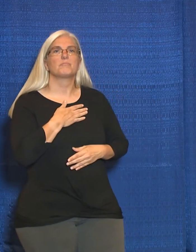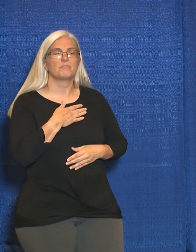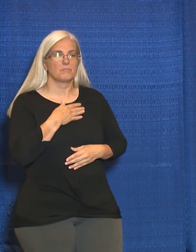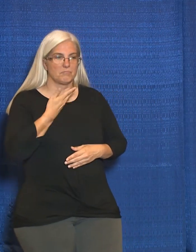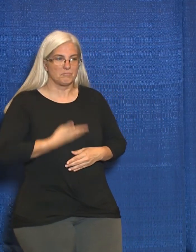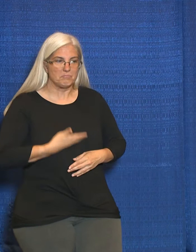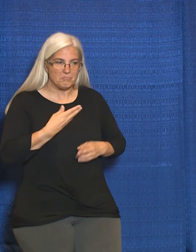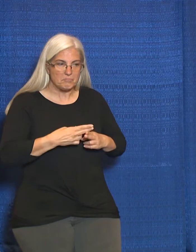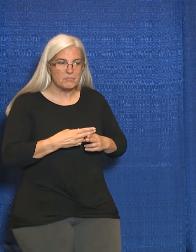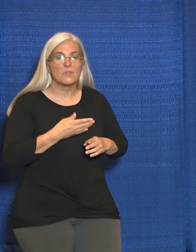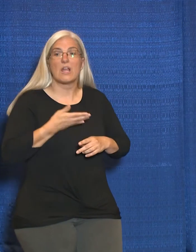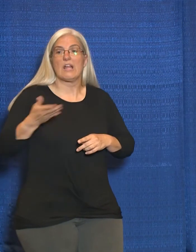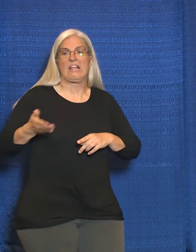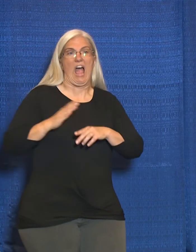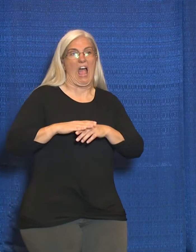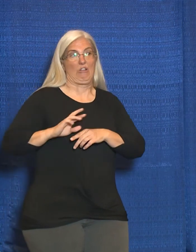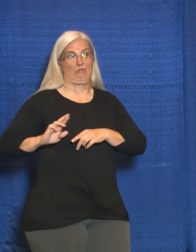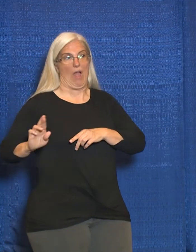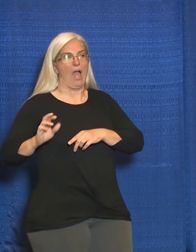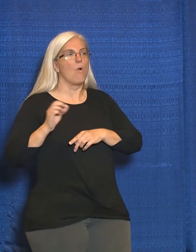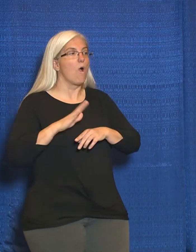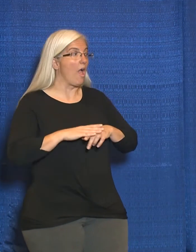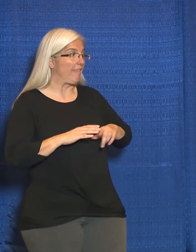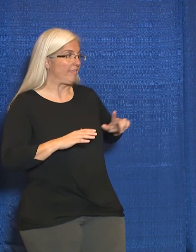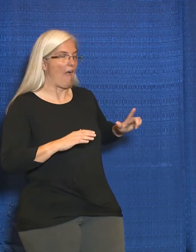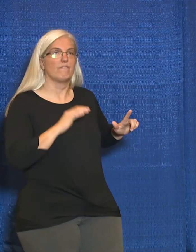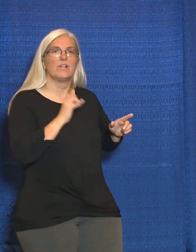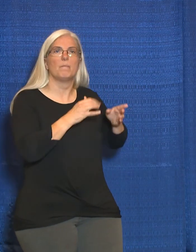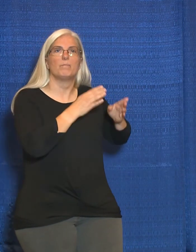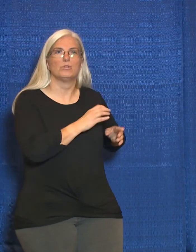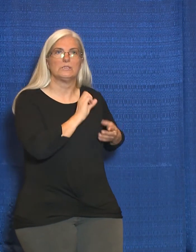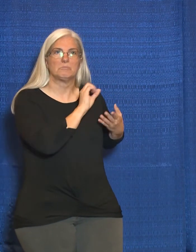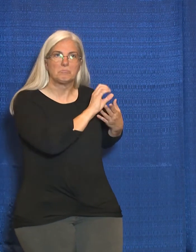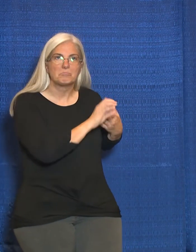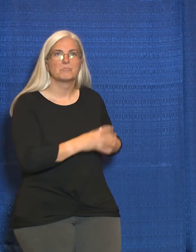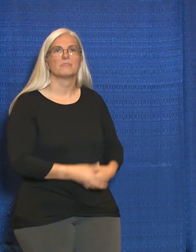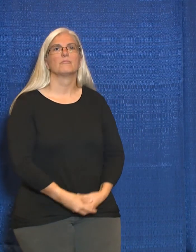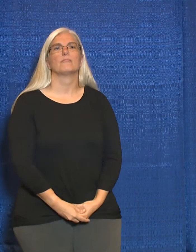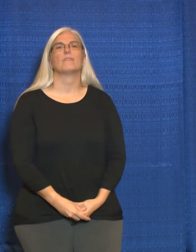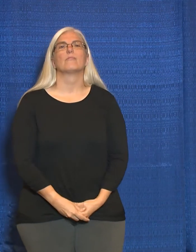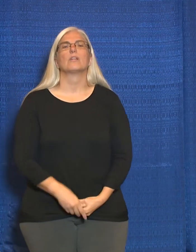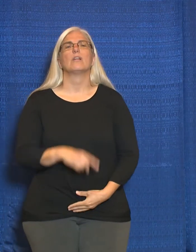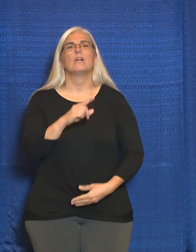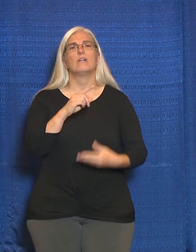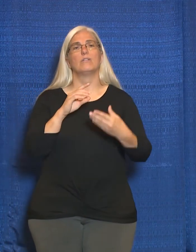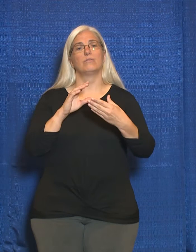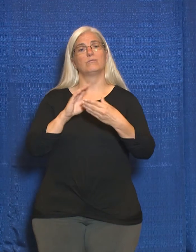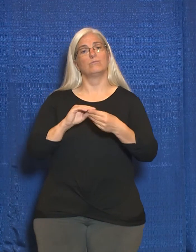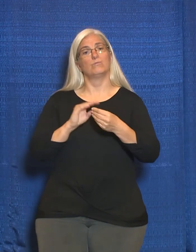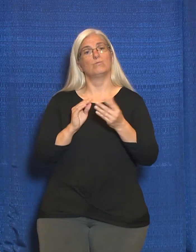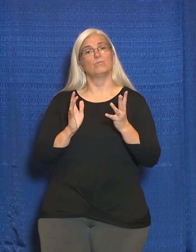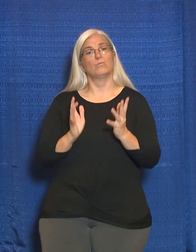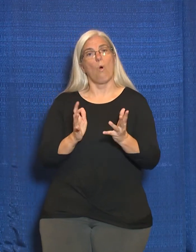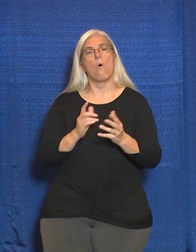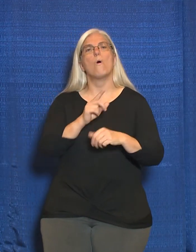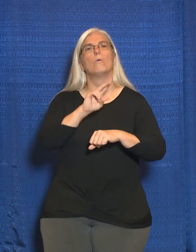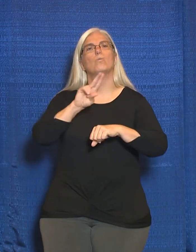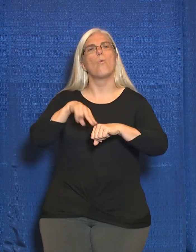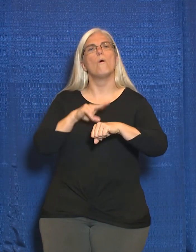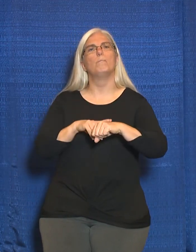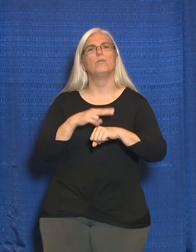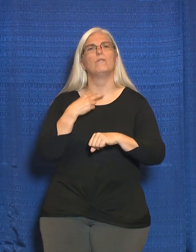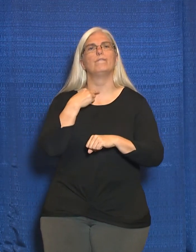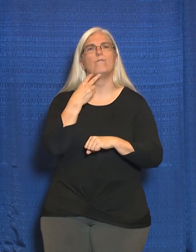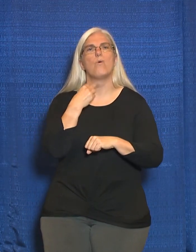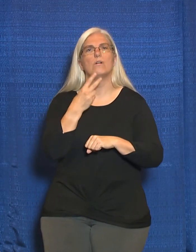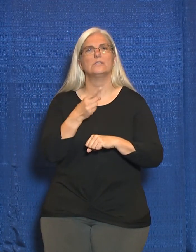my right is John Smith." Speak in a normal tone of voice and